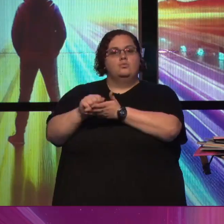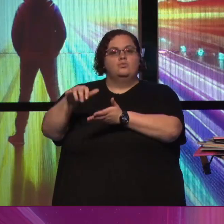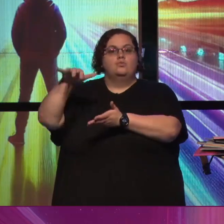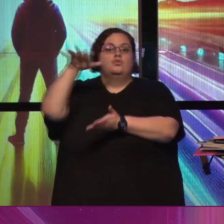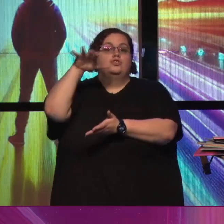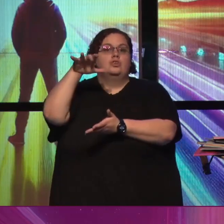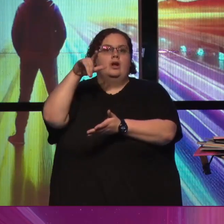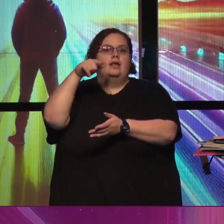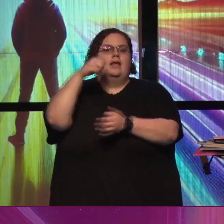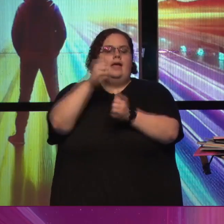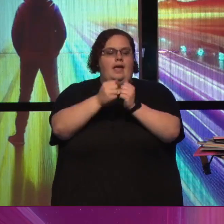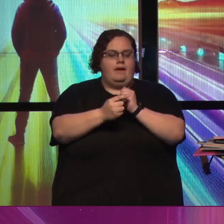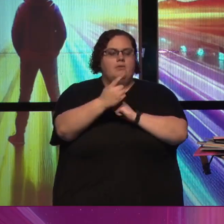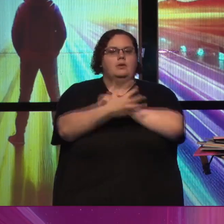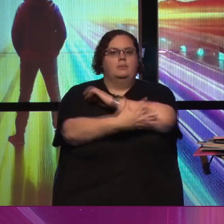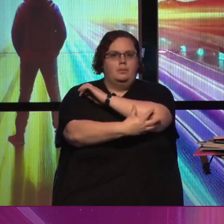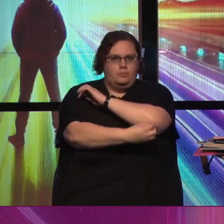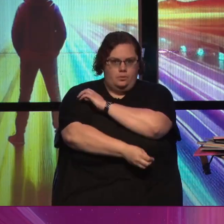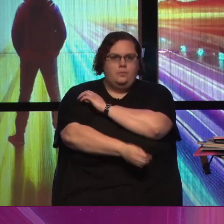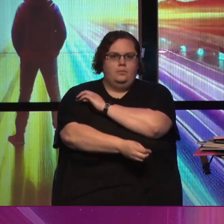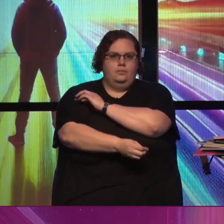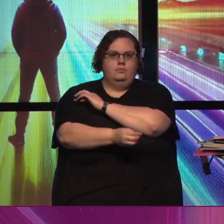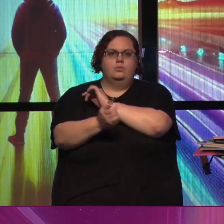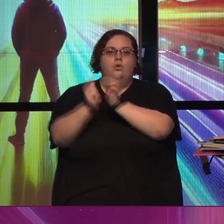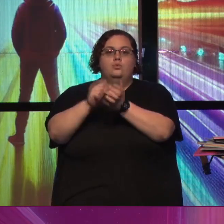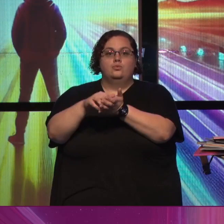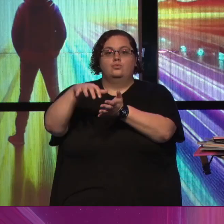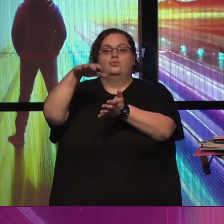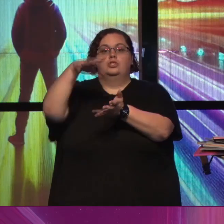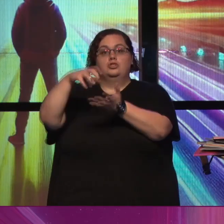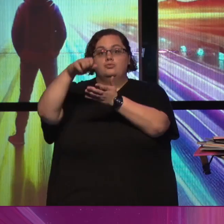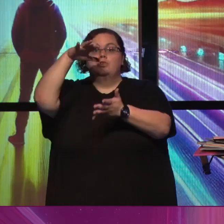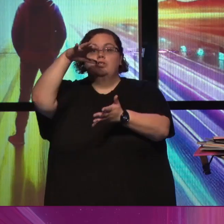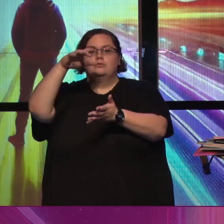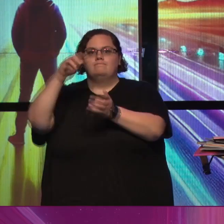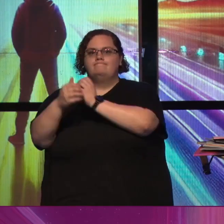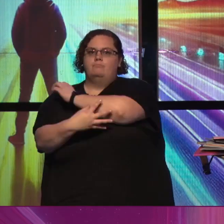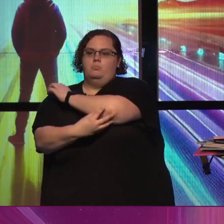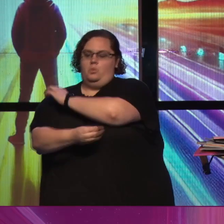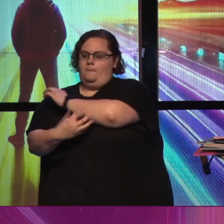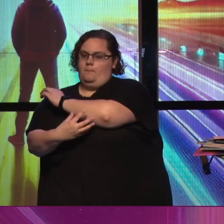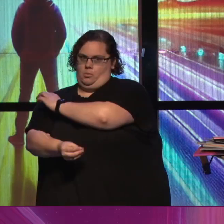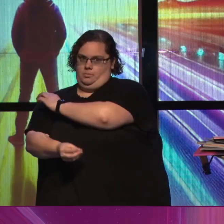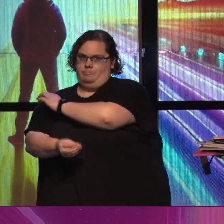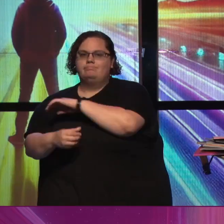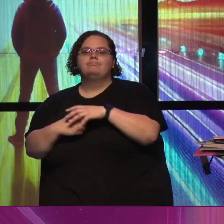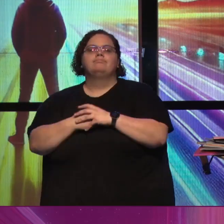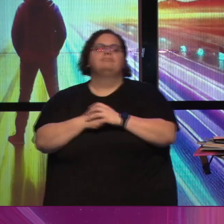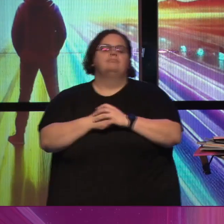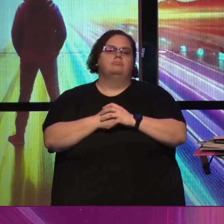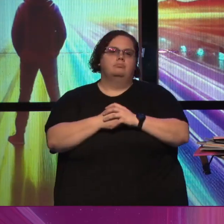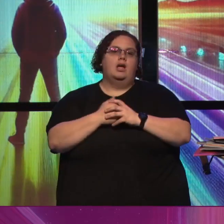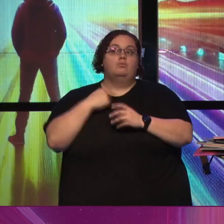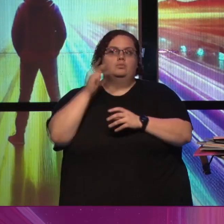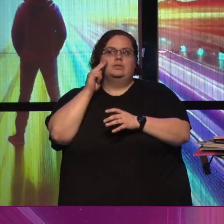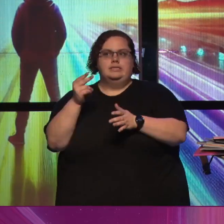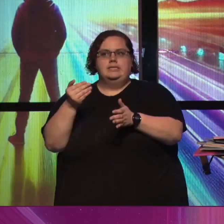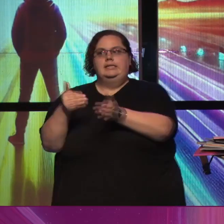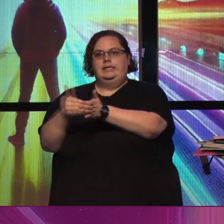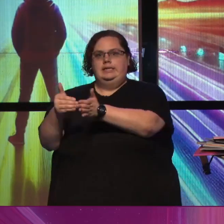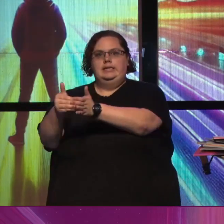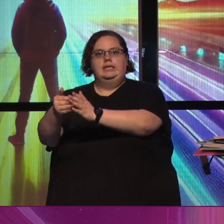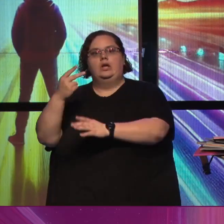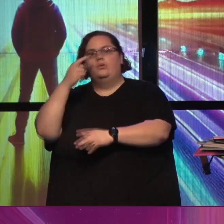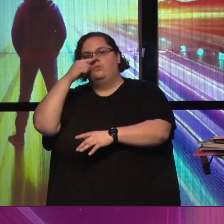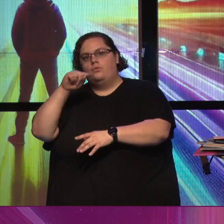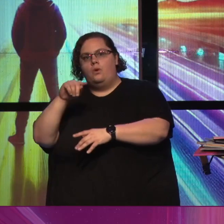while everybody gets poorer. So the rich get richer and the poor get poorer. We see that over and over again as we talk about the commerce of Rome and what happens